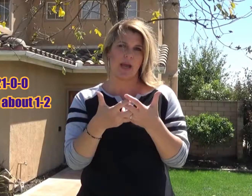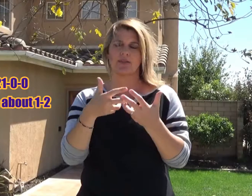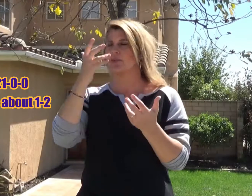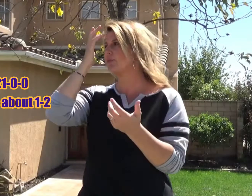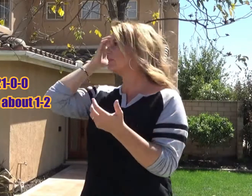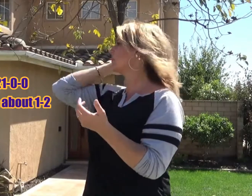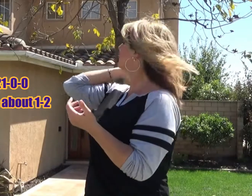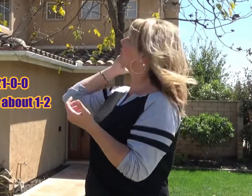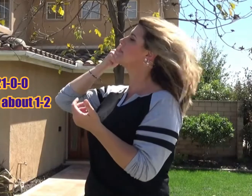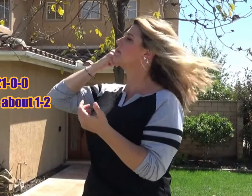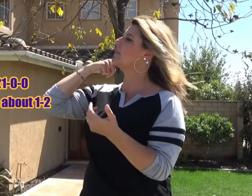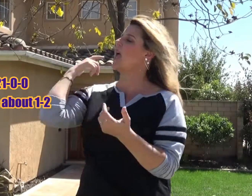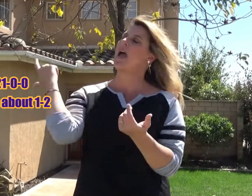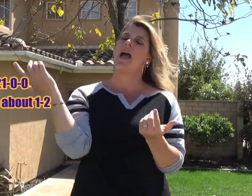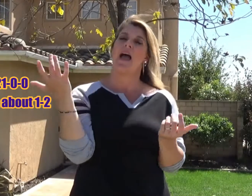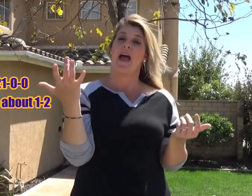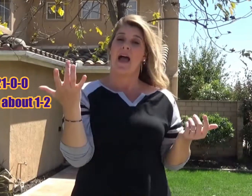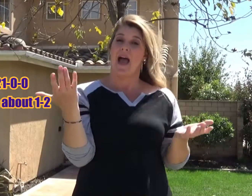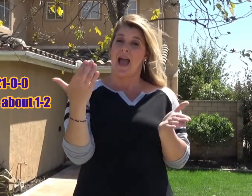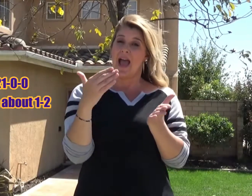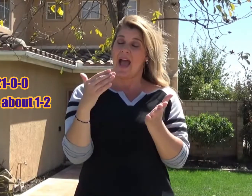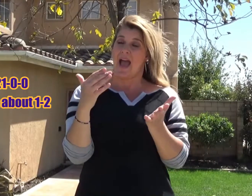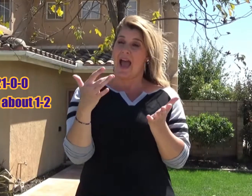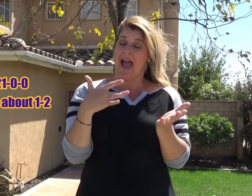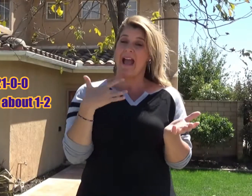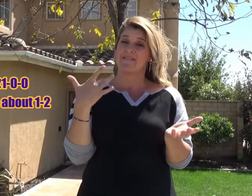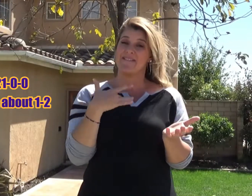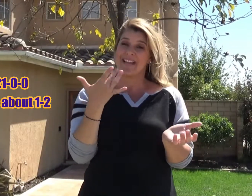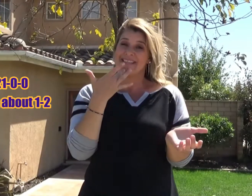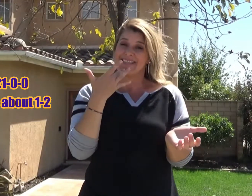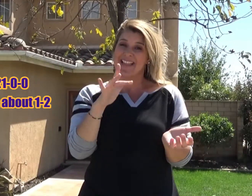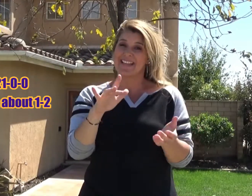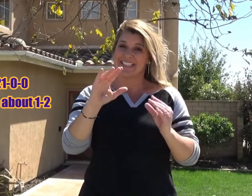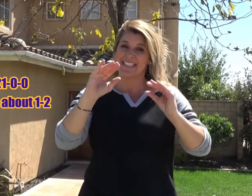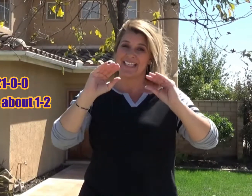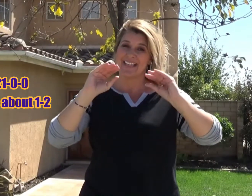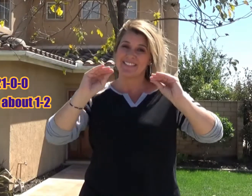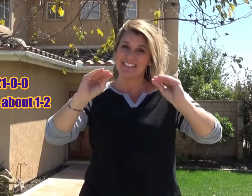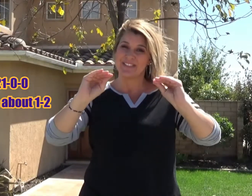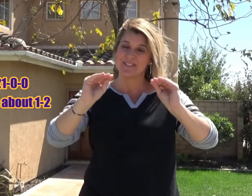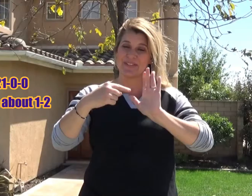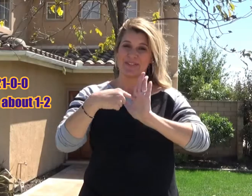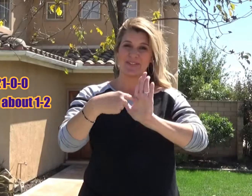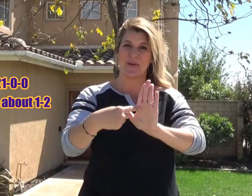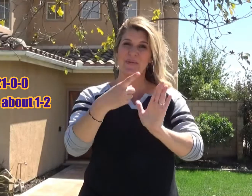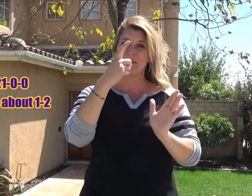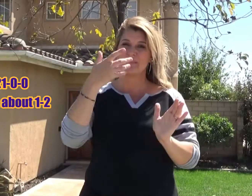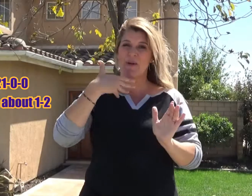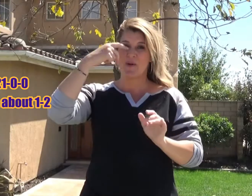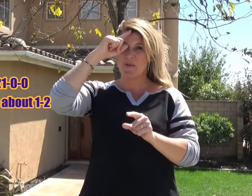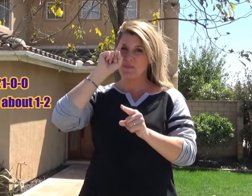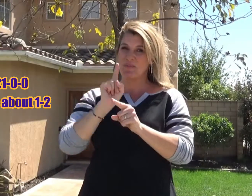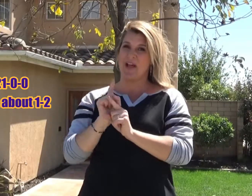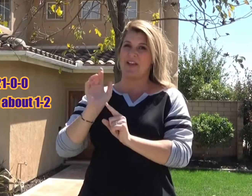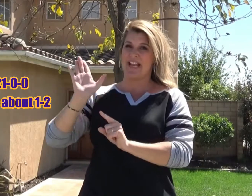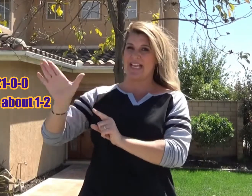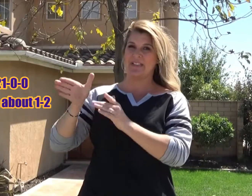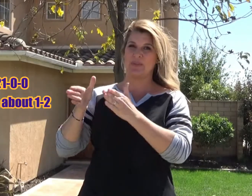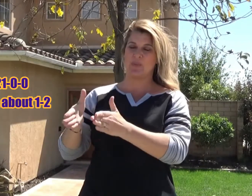Is this ratio? Again, it depends on your climate. I feel so lucky that I've been able to share with you my brother's secret approach